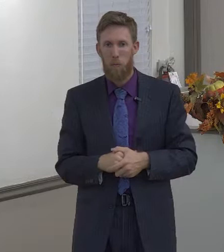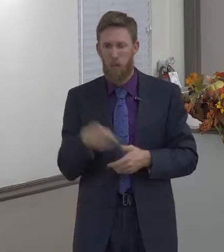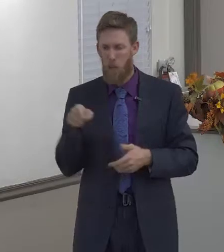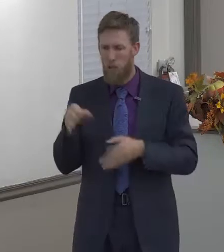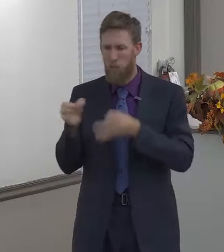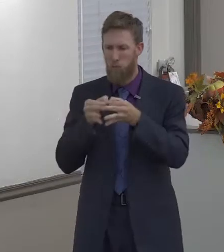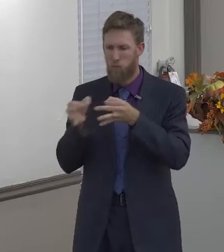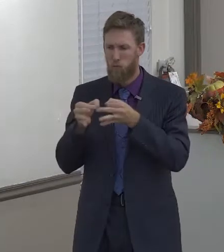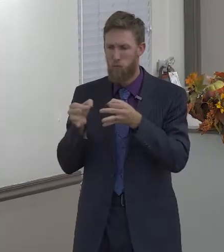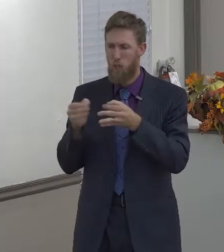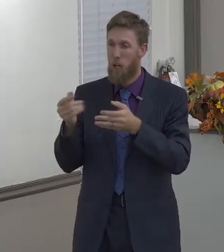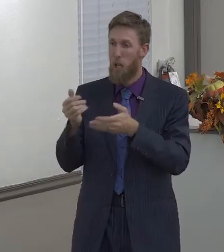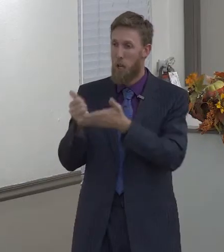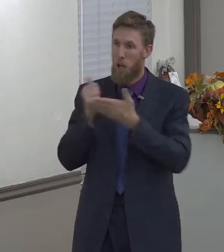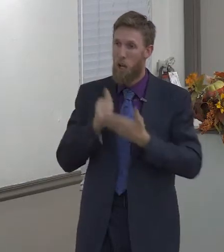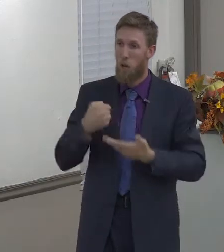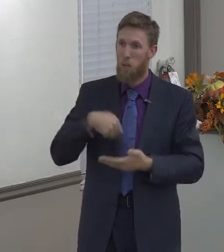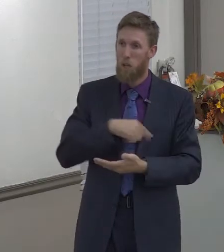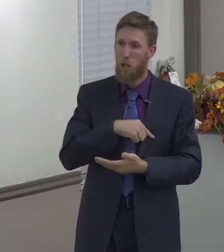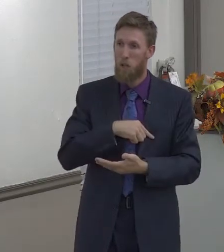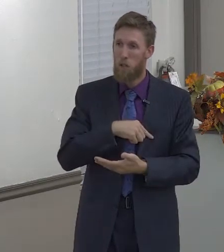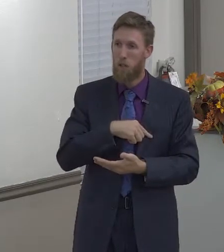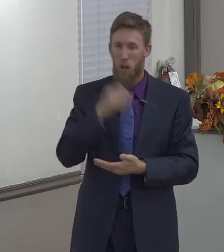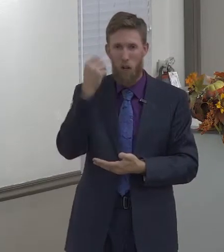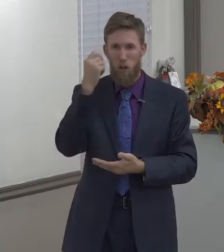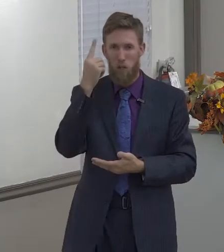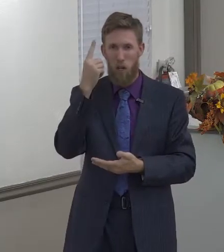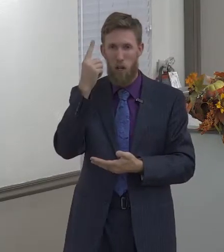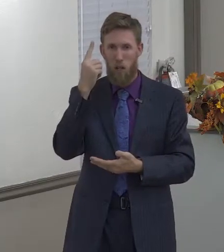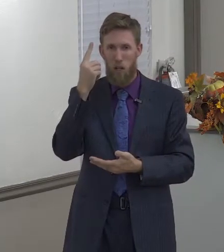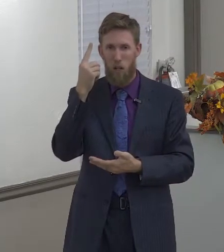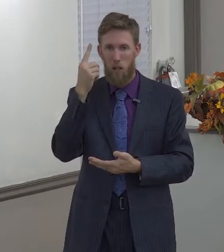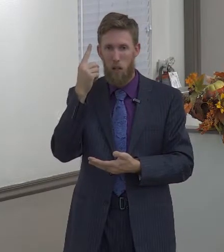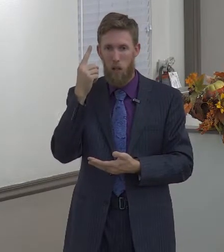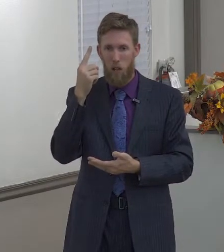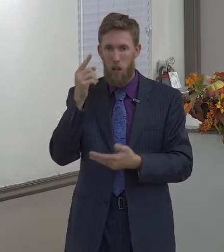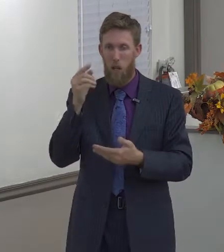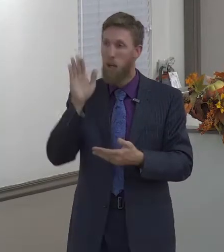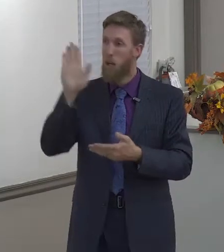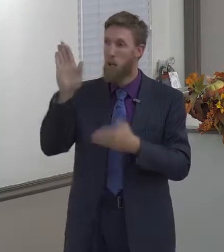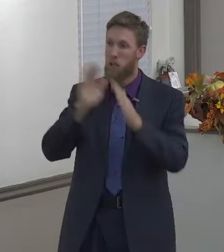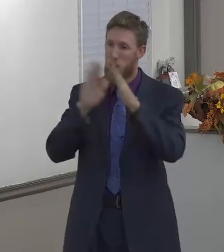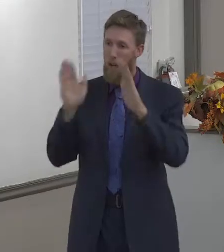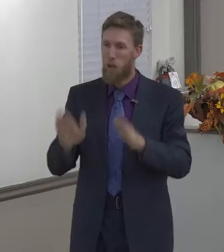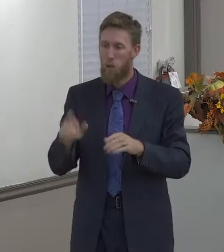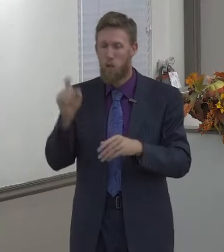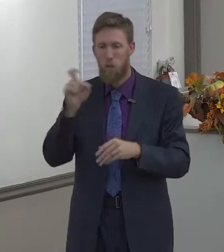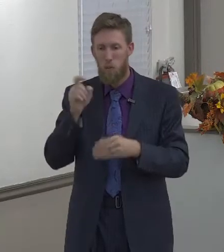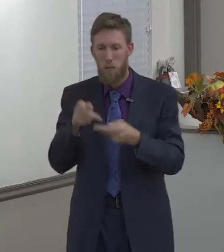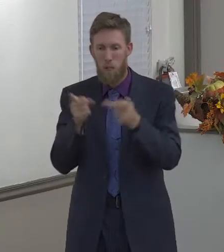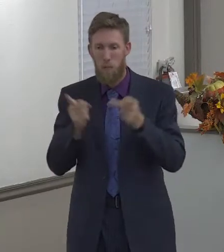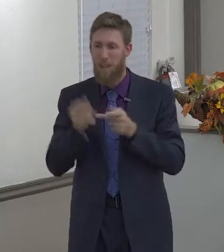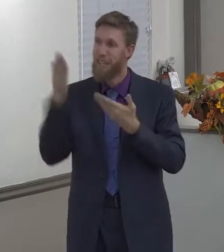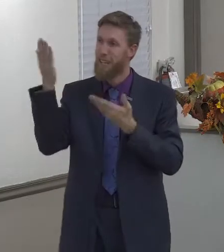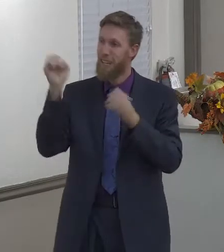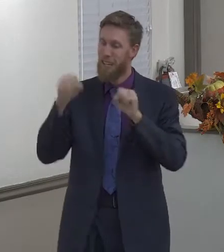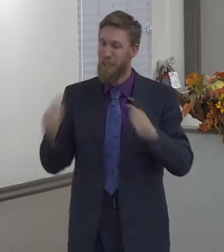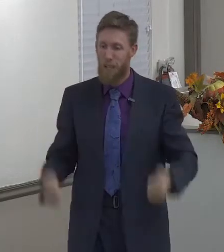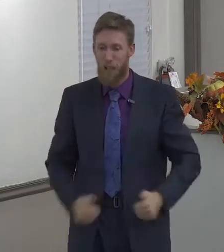ye also are builded together for an habitation of God through the Spirit." He should feel invited